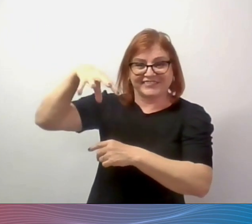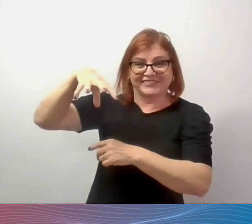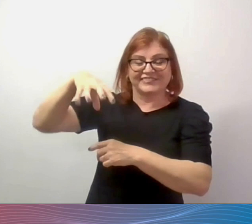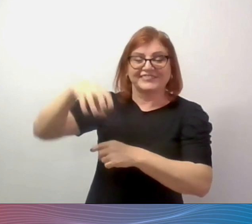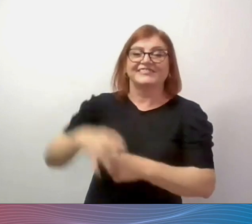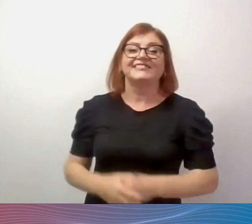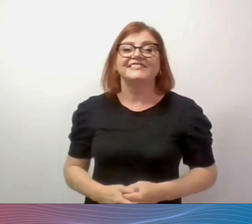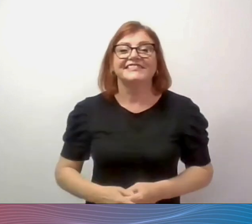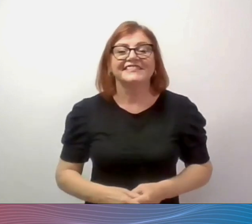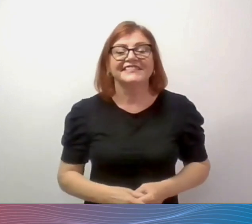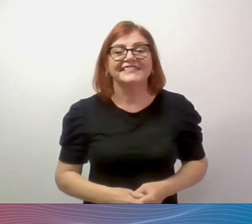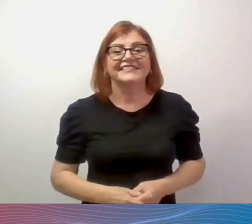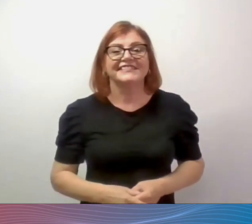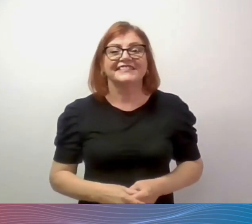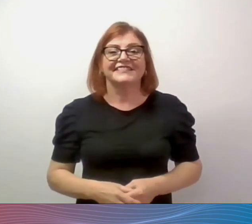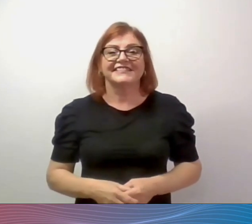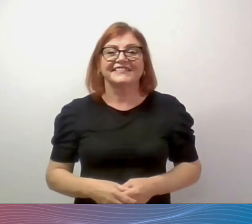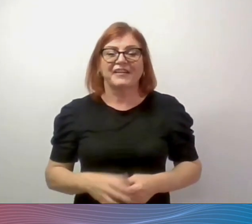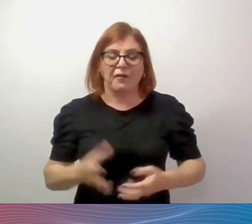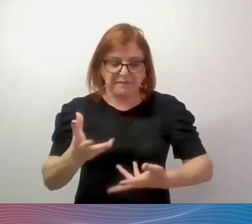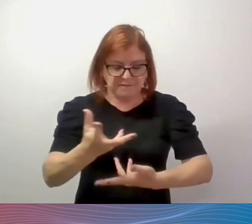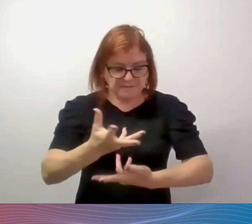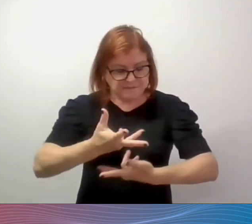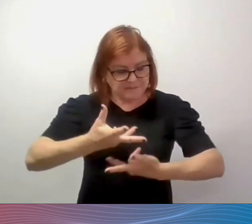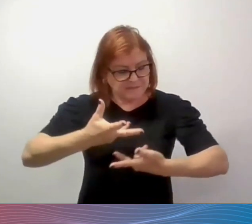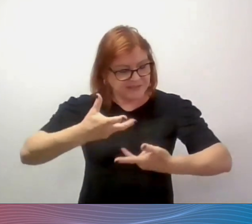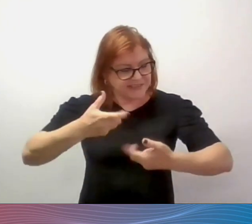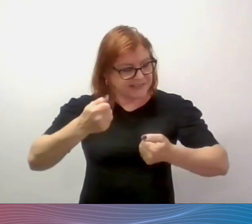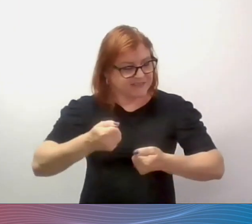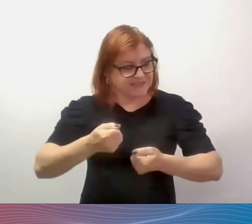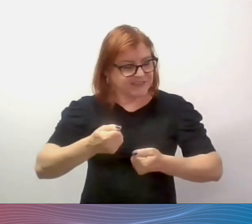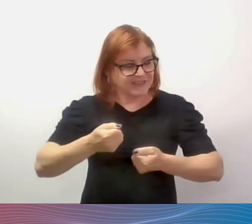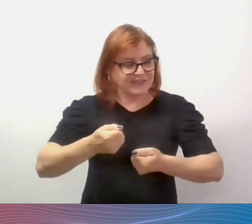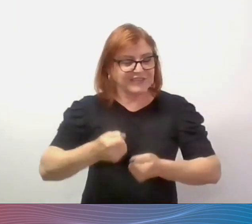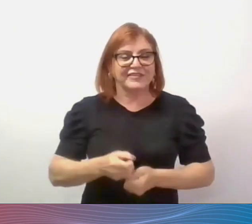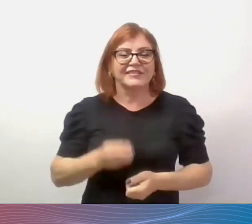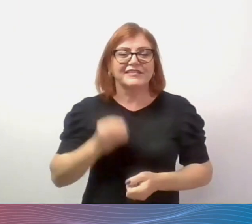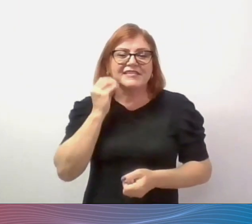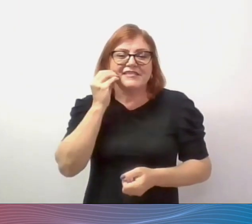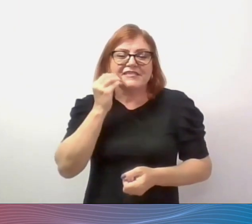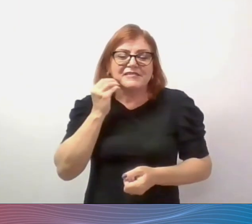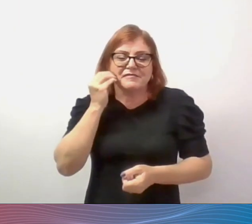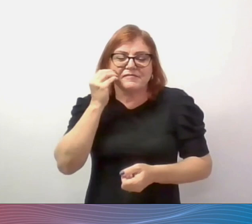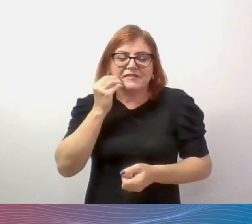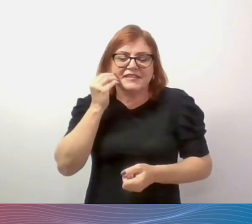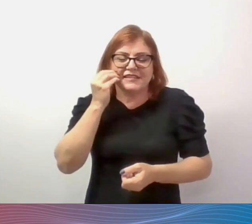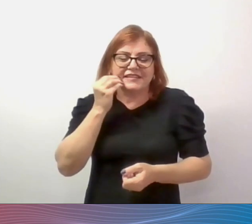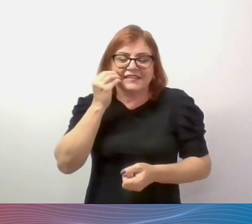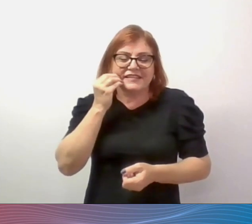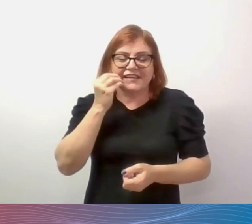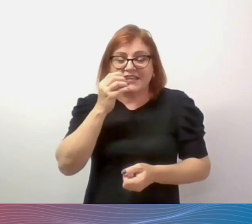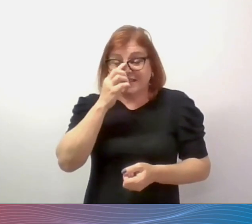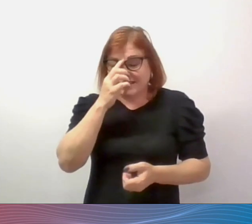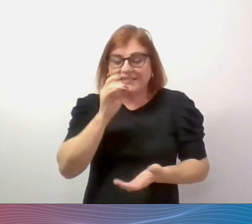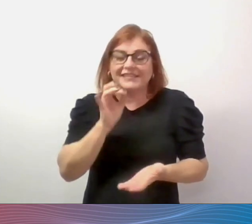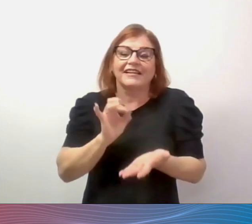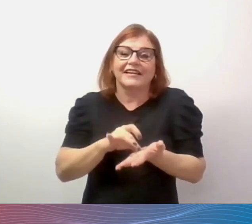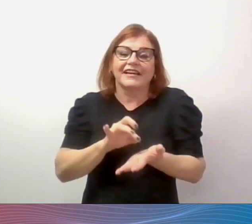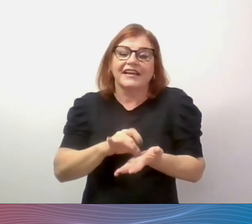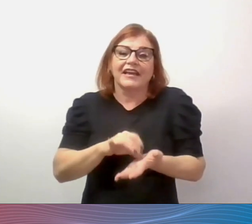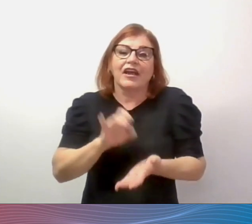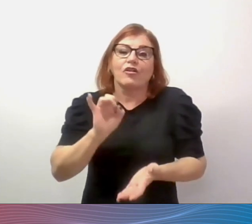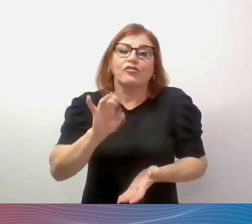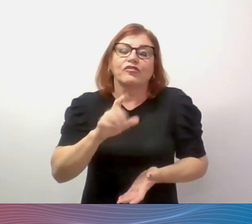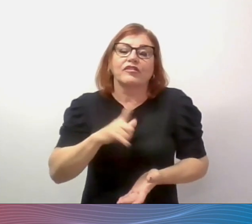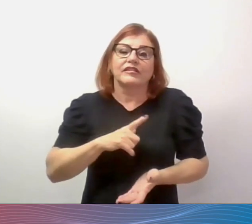Só tem experiência profunda, real, quem desfruta profundamente da graça. And only those who